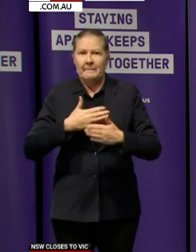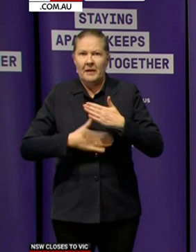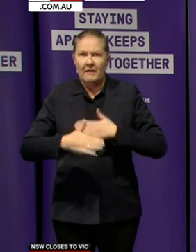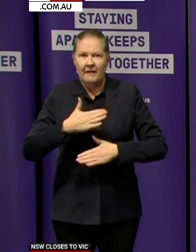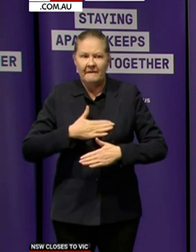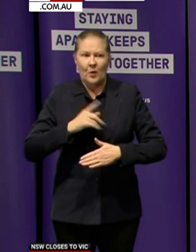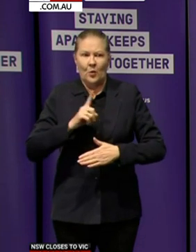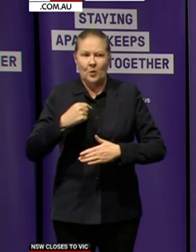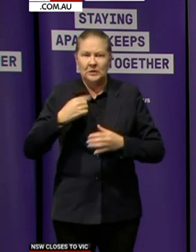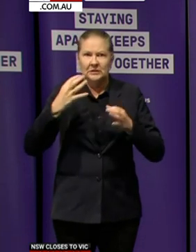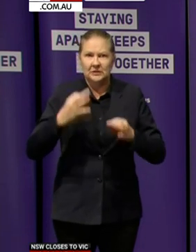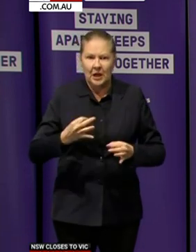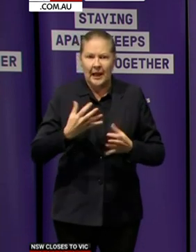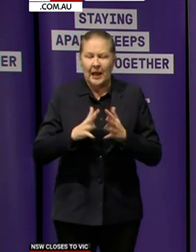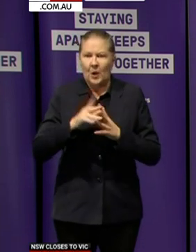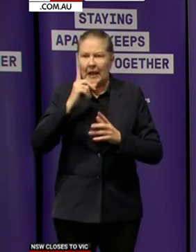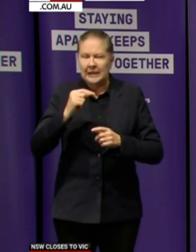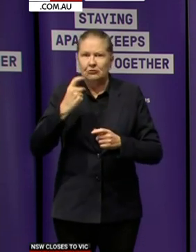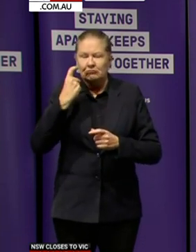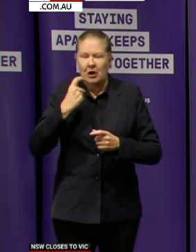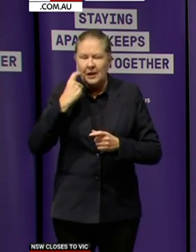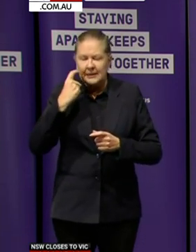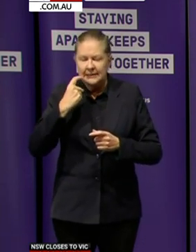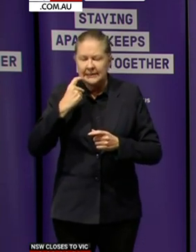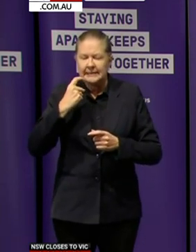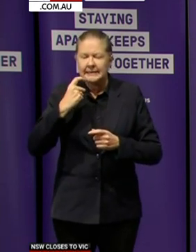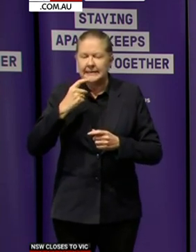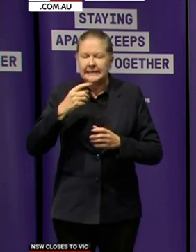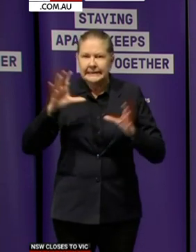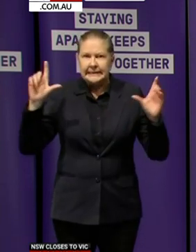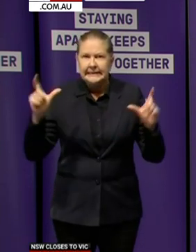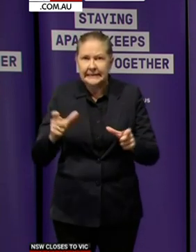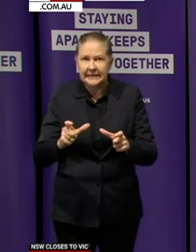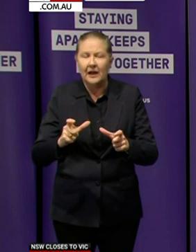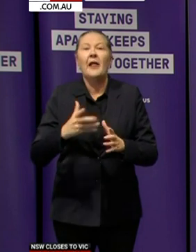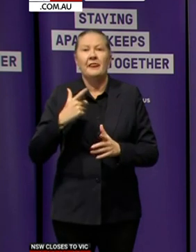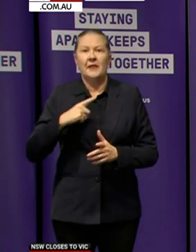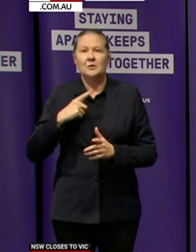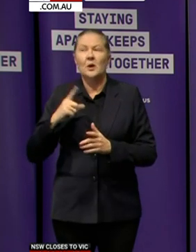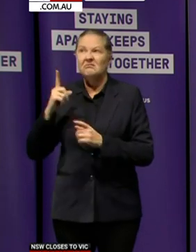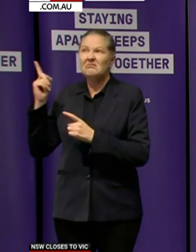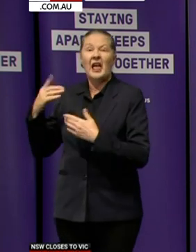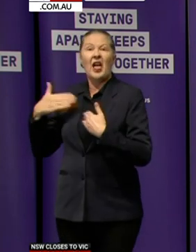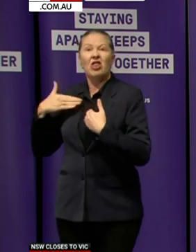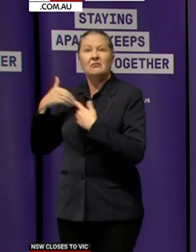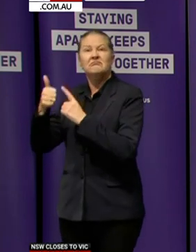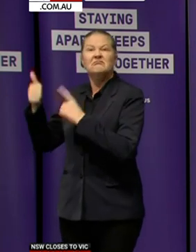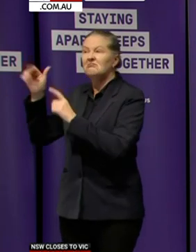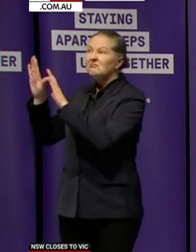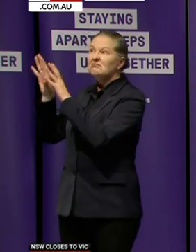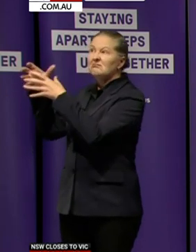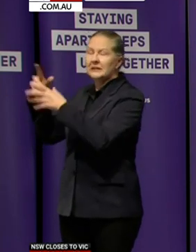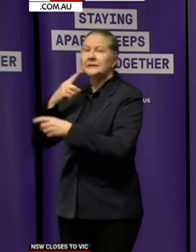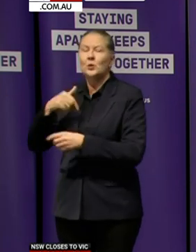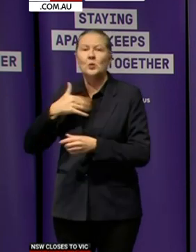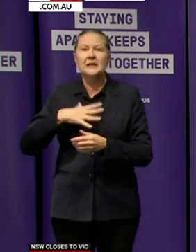we reset. And that is why the public health team have advised me to